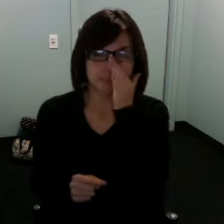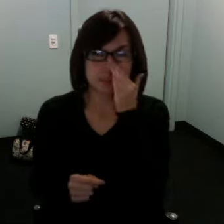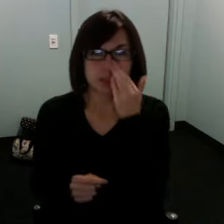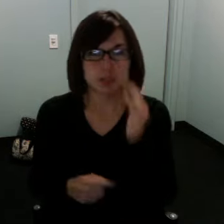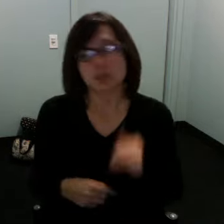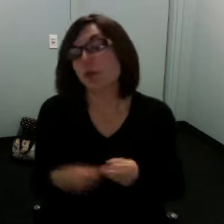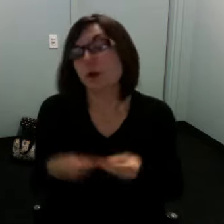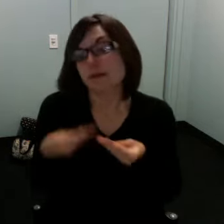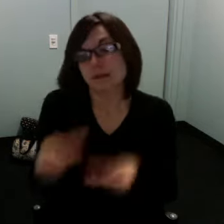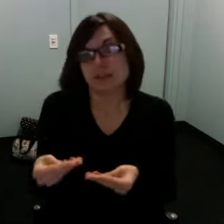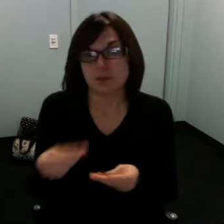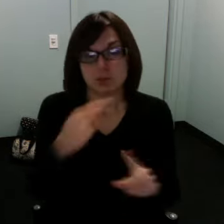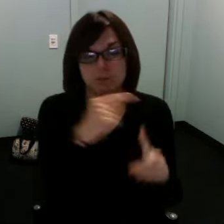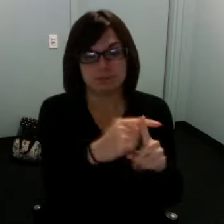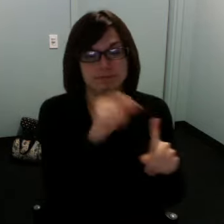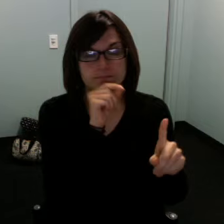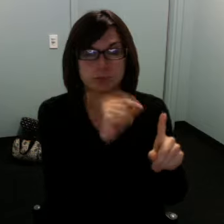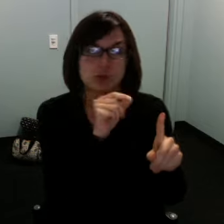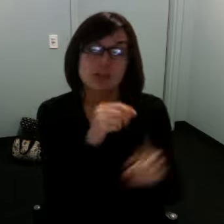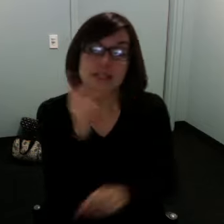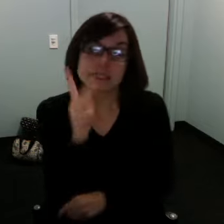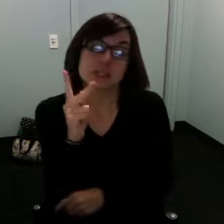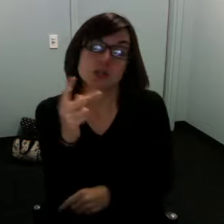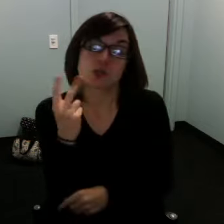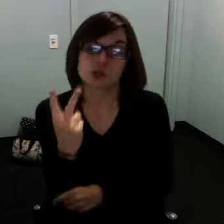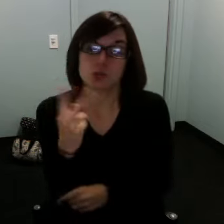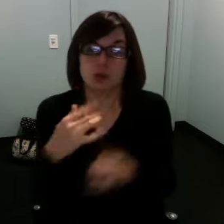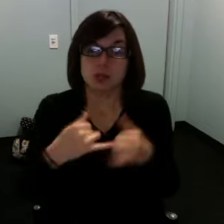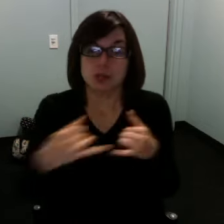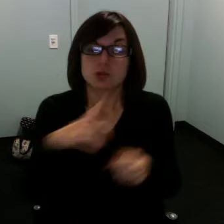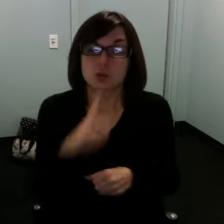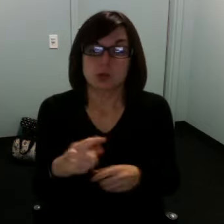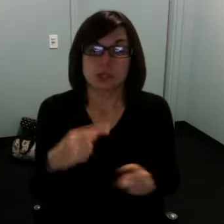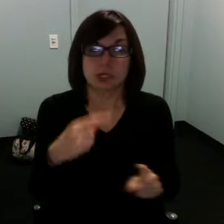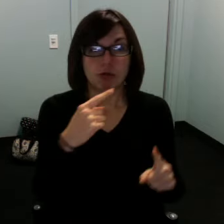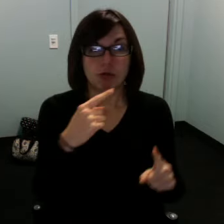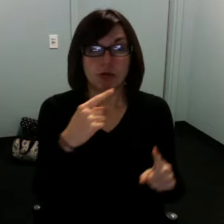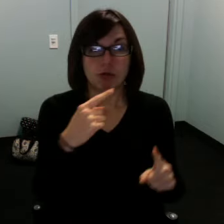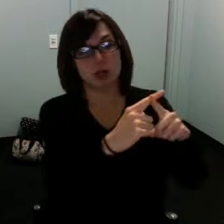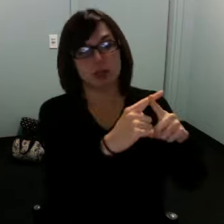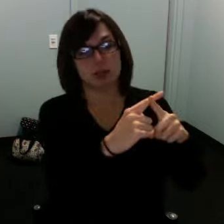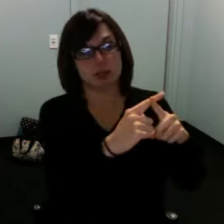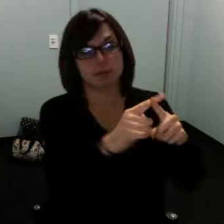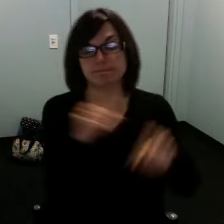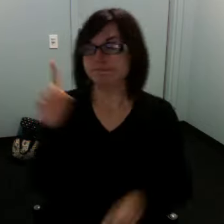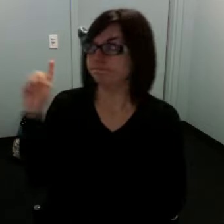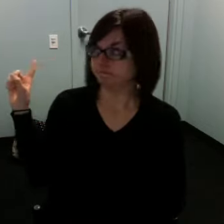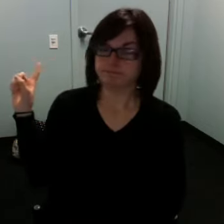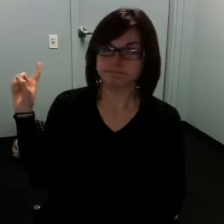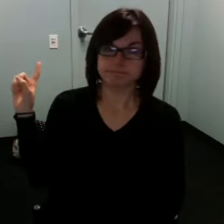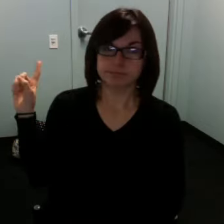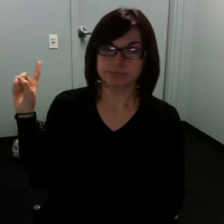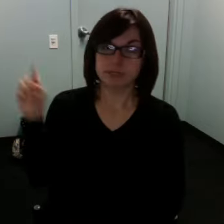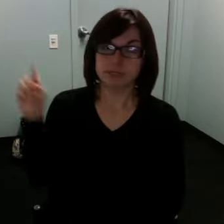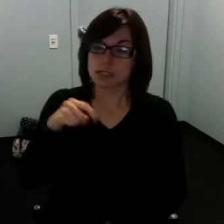2 lines actually do cross one another. Now, of course, we had to make sure we knew how to draw the 2 lines, but